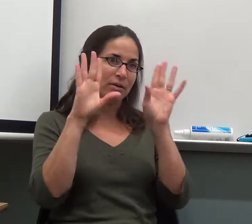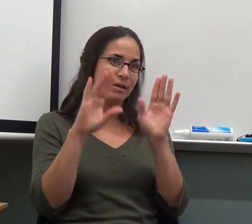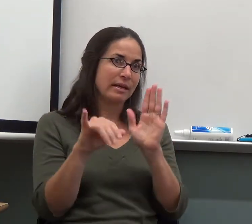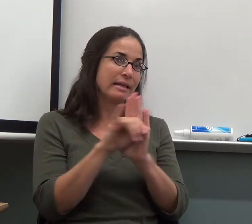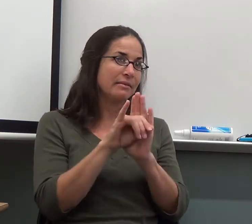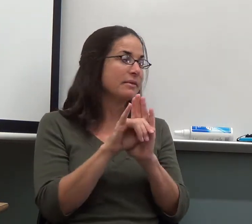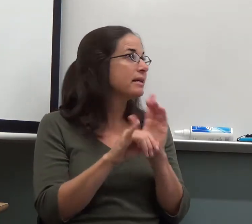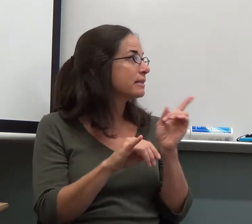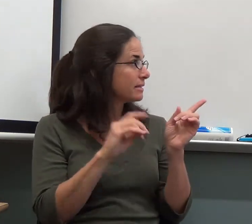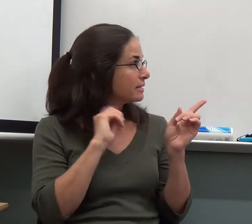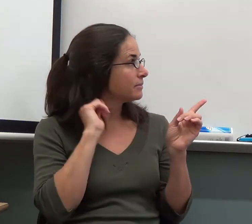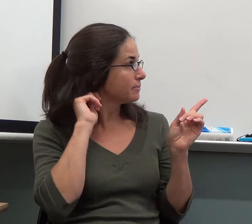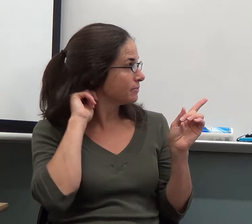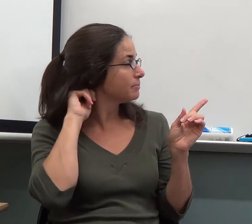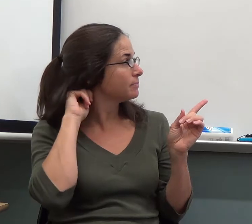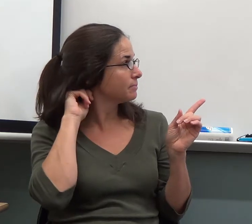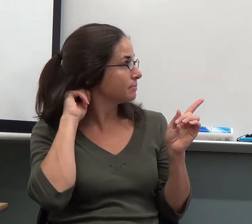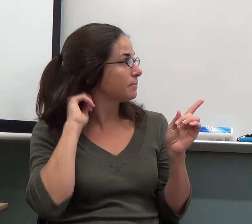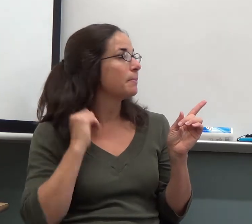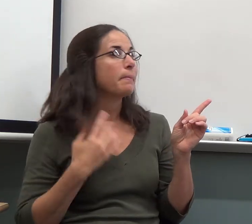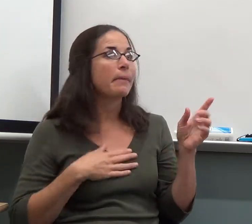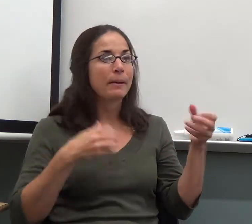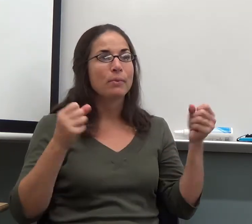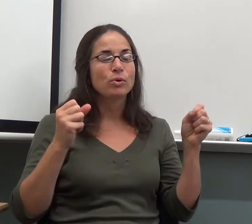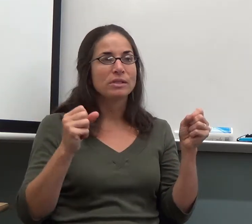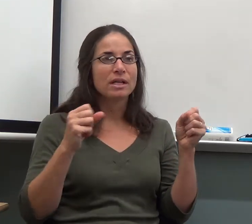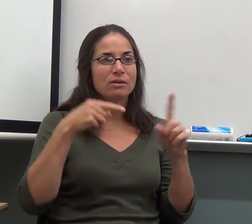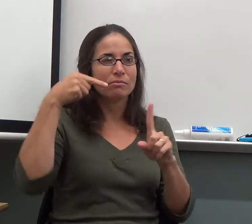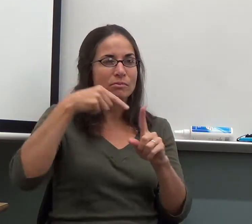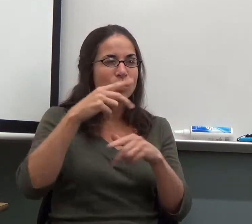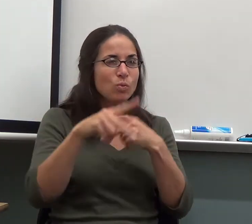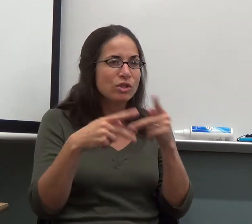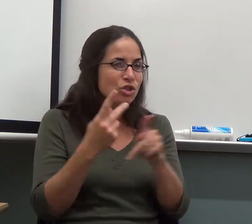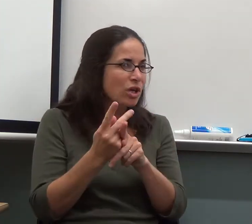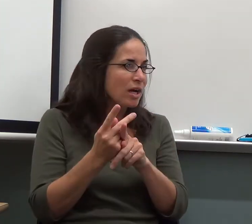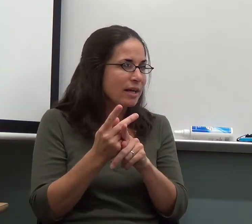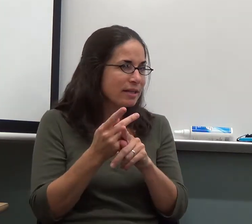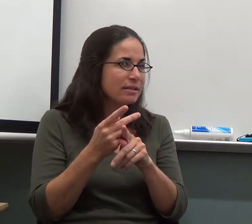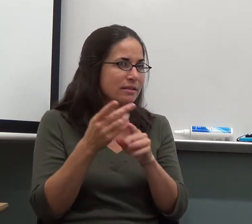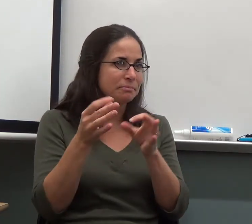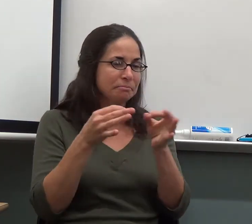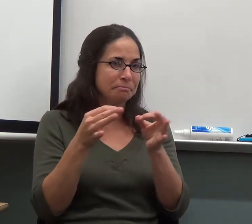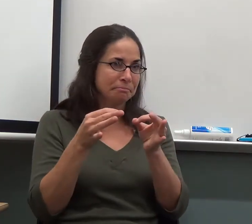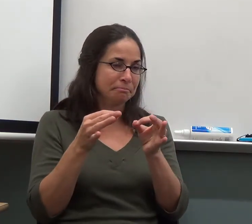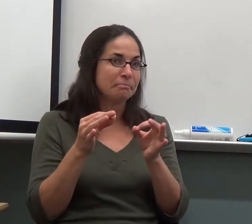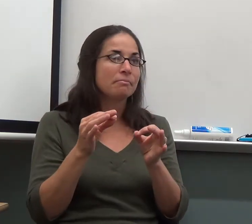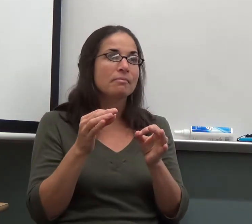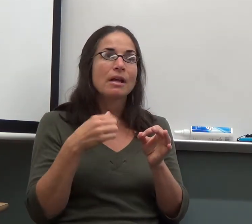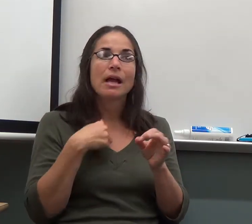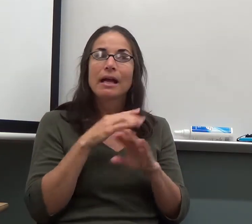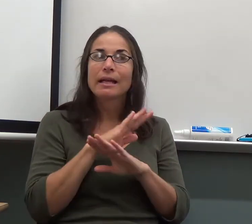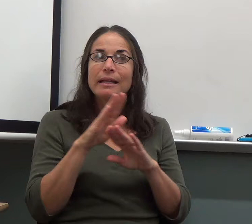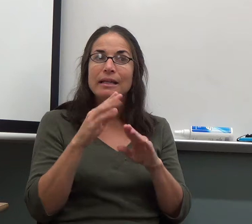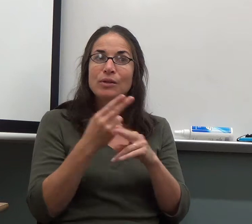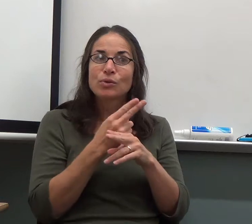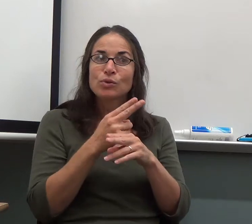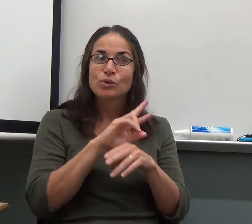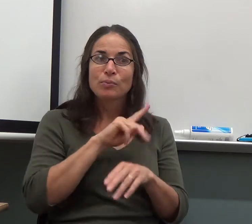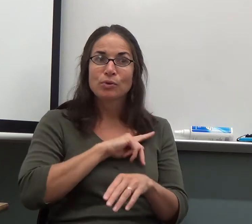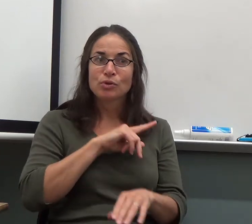my motorcycle and the type. Okay? Notice I didn't use a personal pronoun,